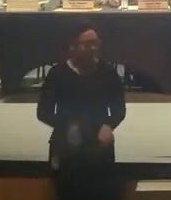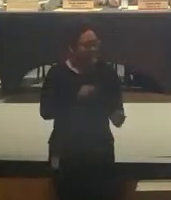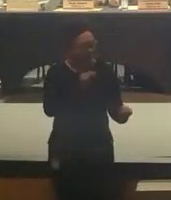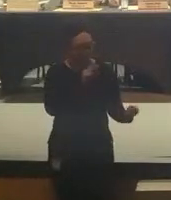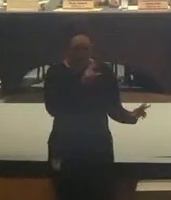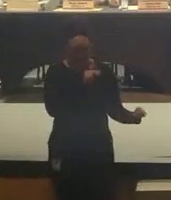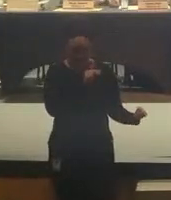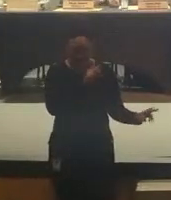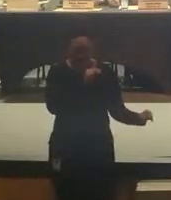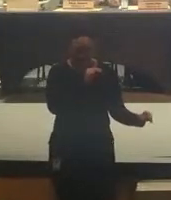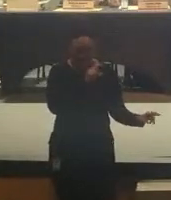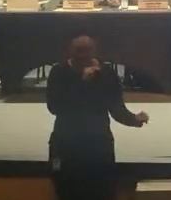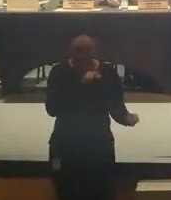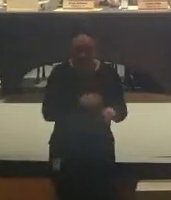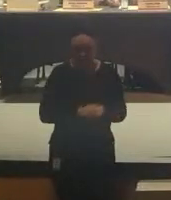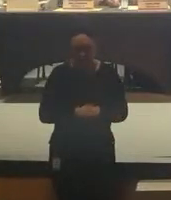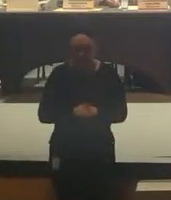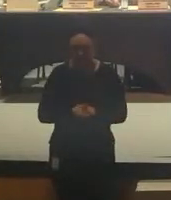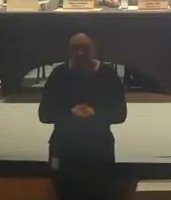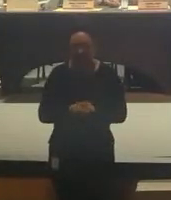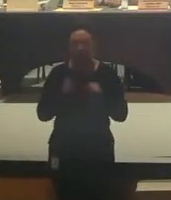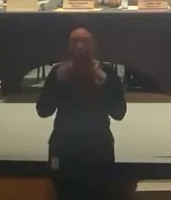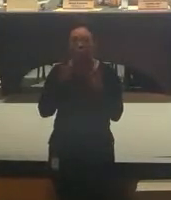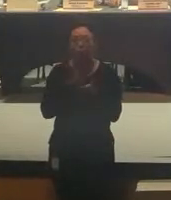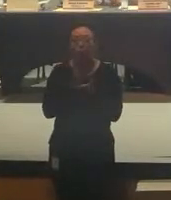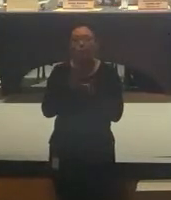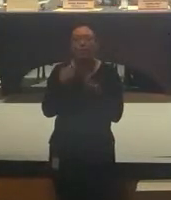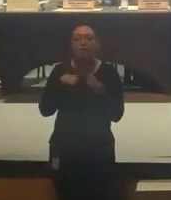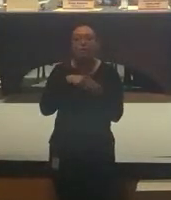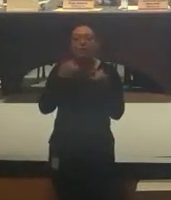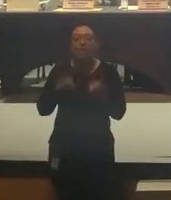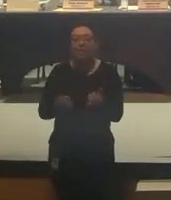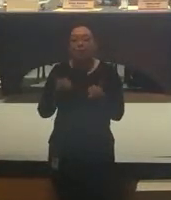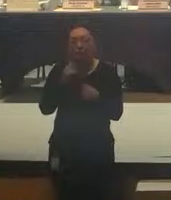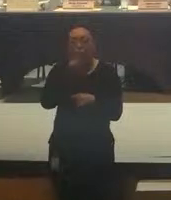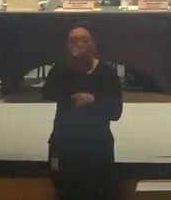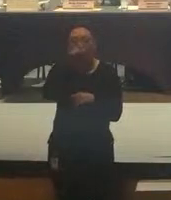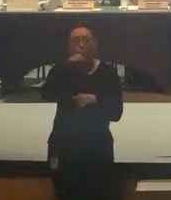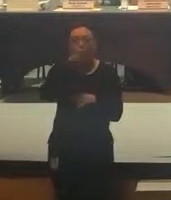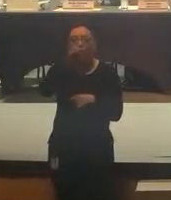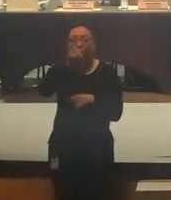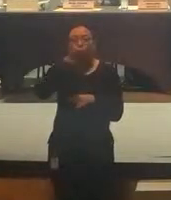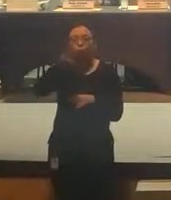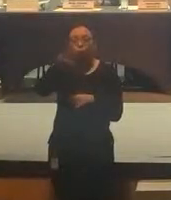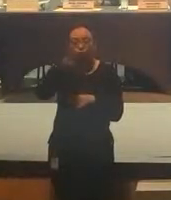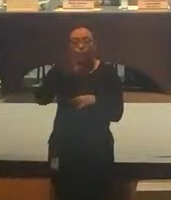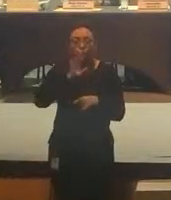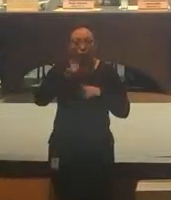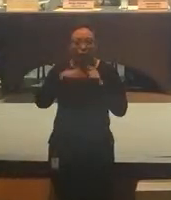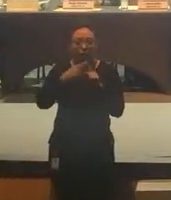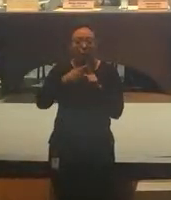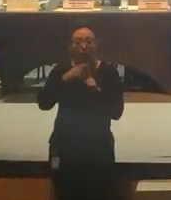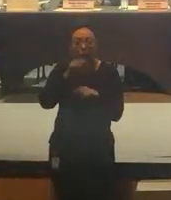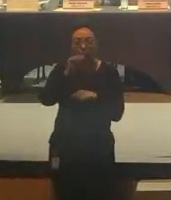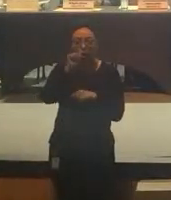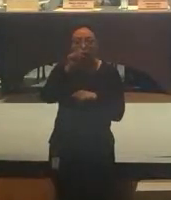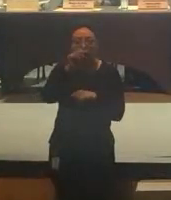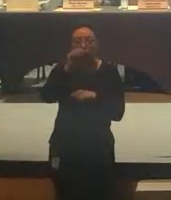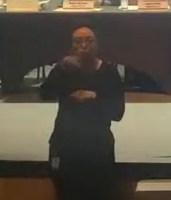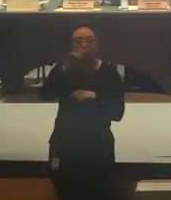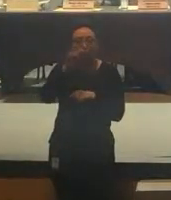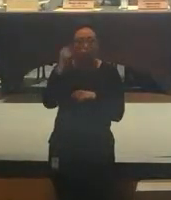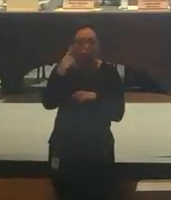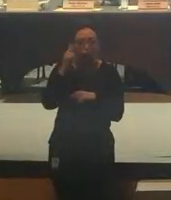No. All right, we will move on to agenda item 1.02, adoption of the agenda. Do I have a